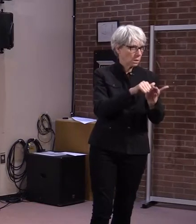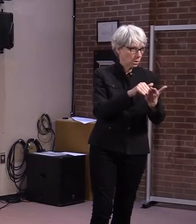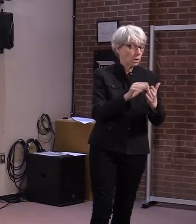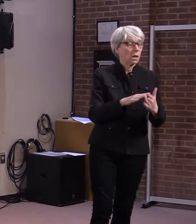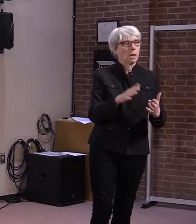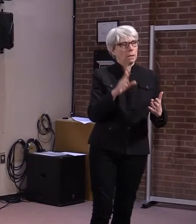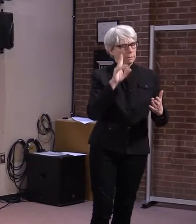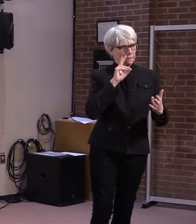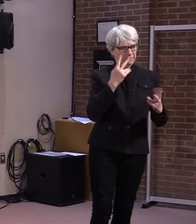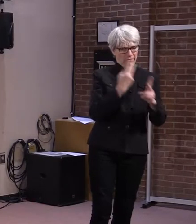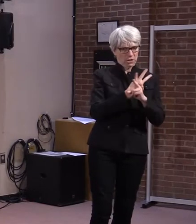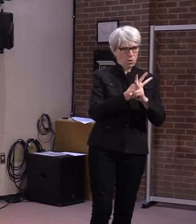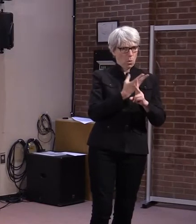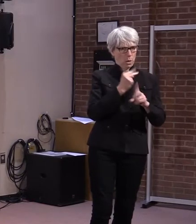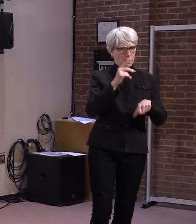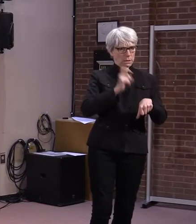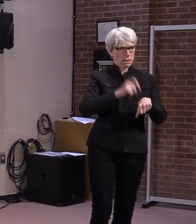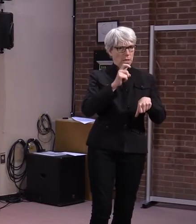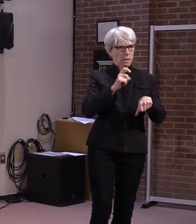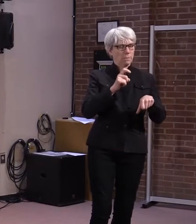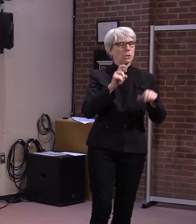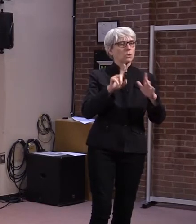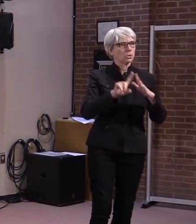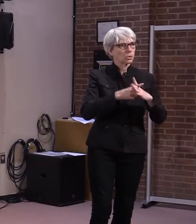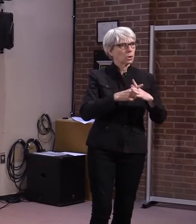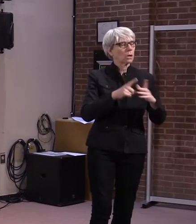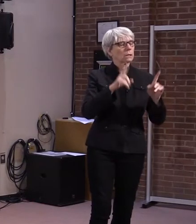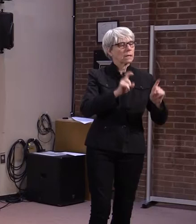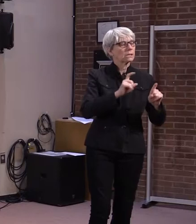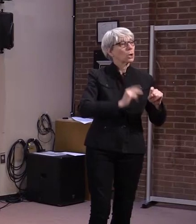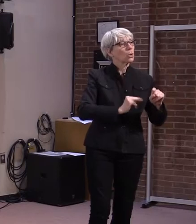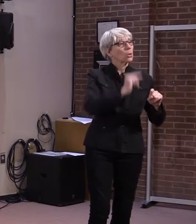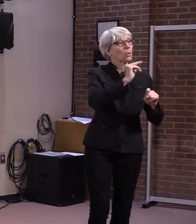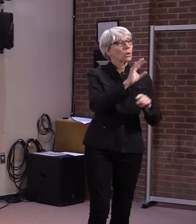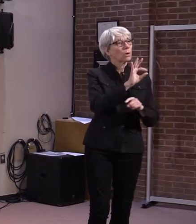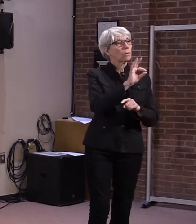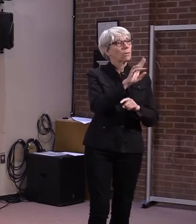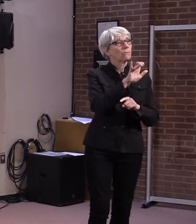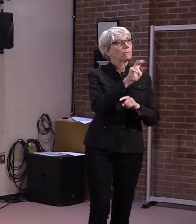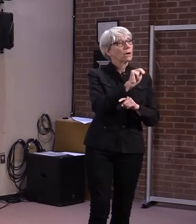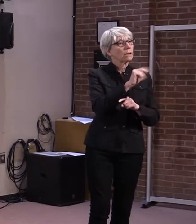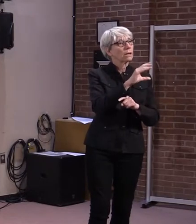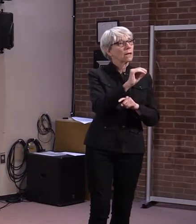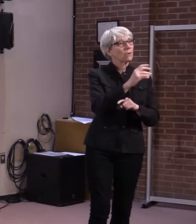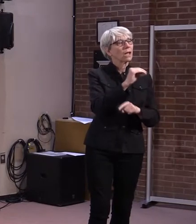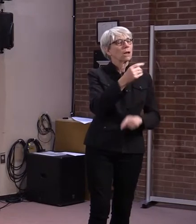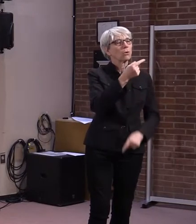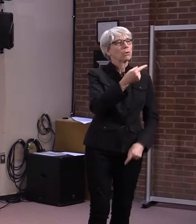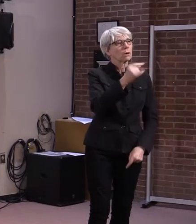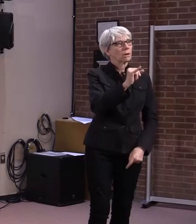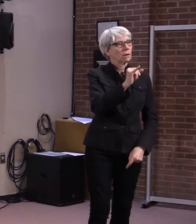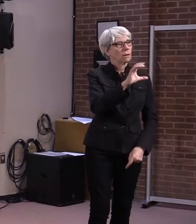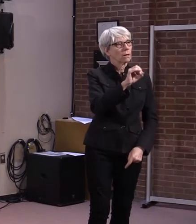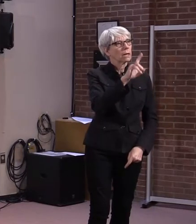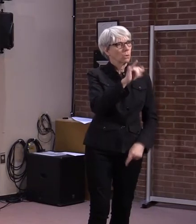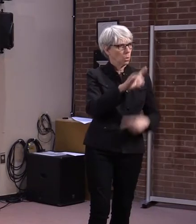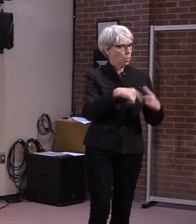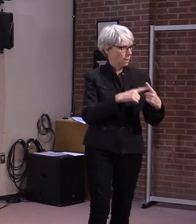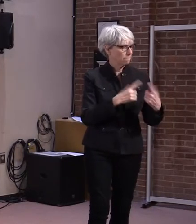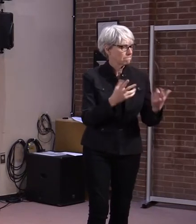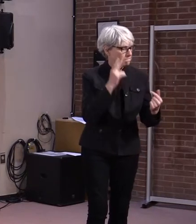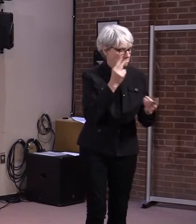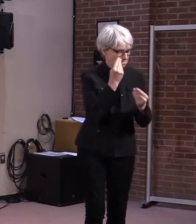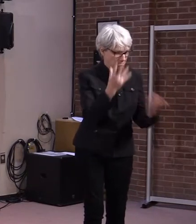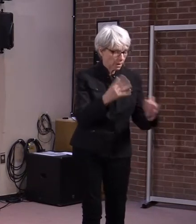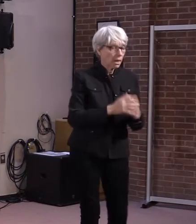timing of when sites will begin testing in Northern Franklin County and Grand Isle counties. In terms of school testing,